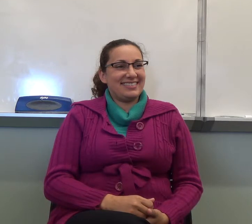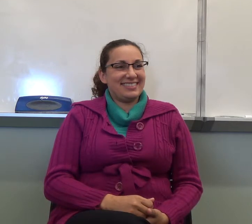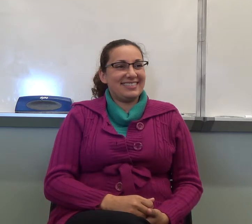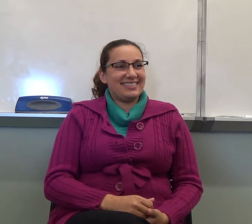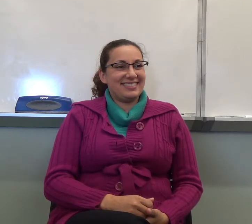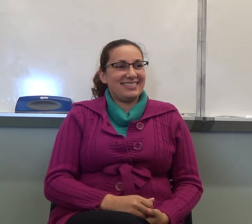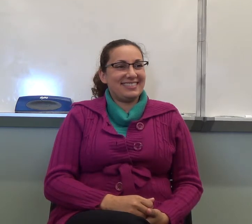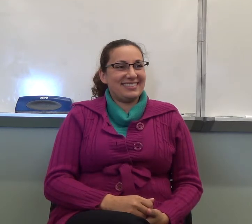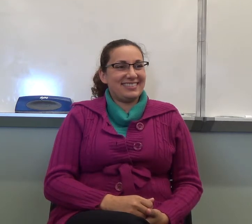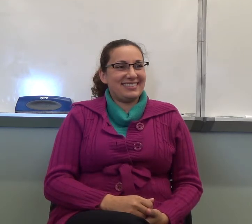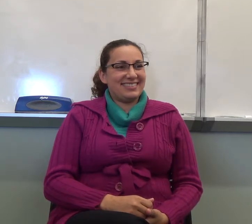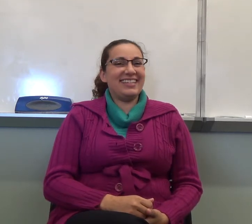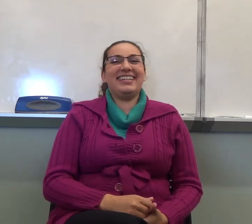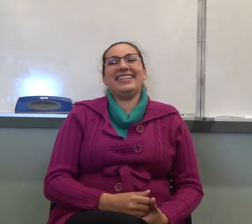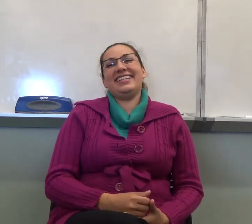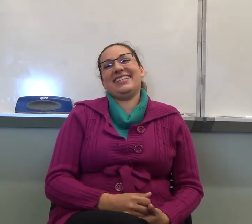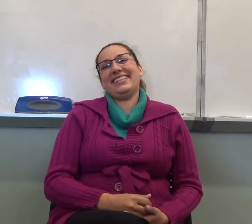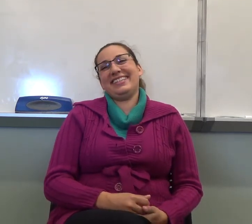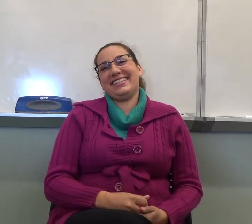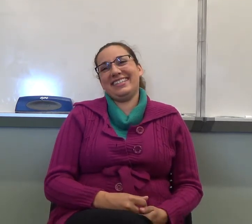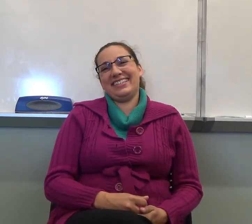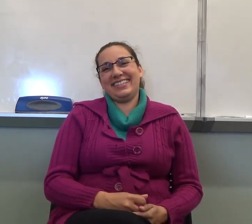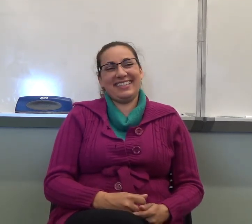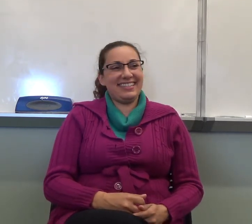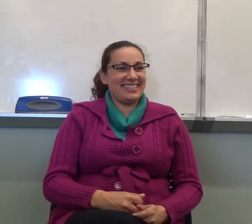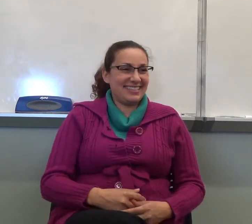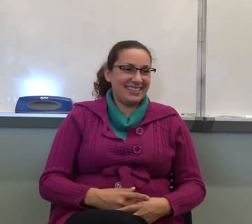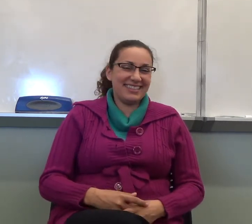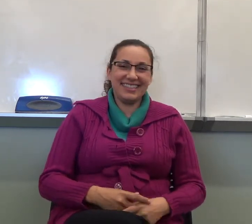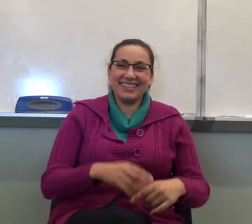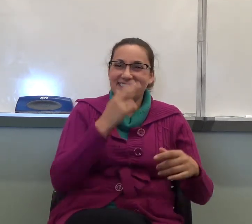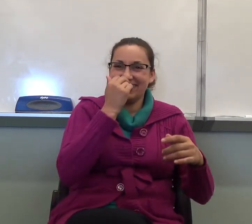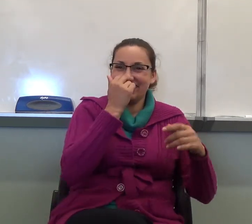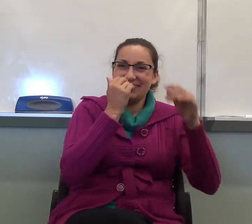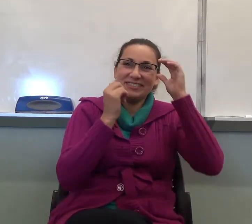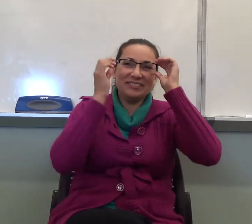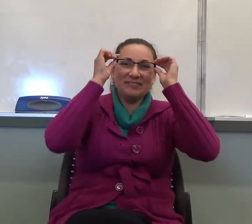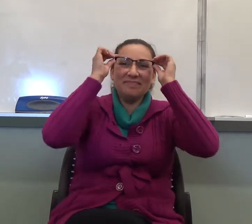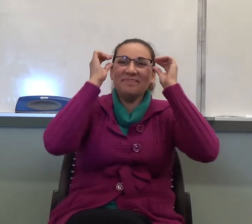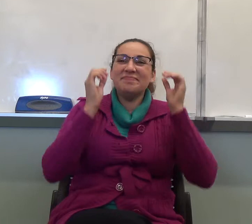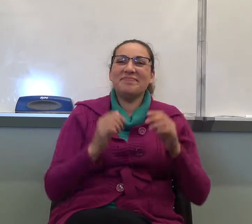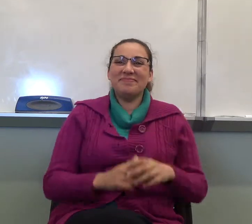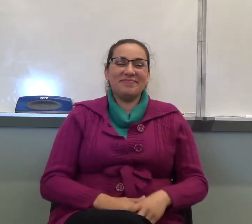Okay, third concept on the real number line is that of opposites.